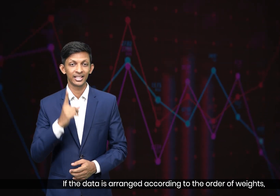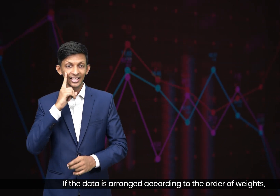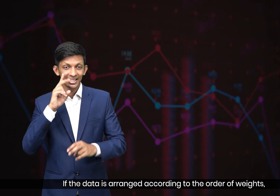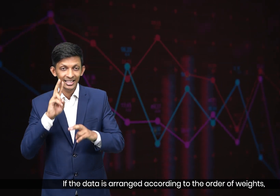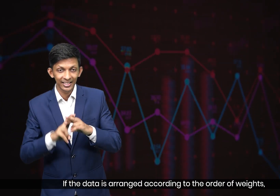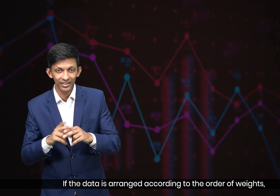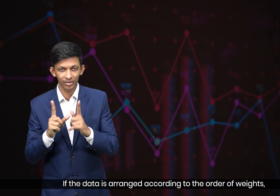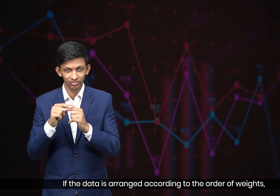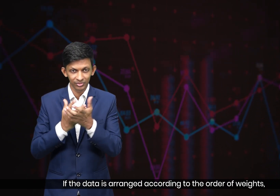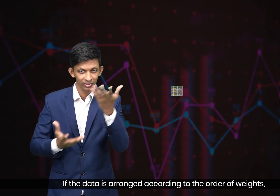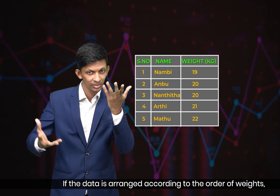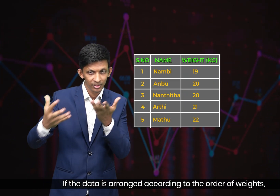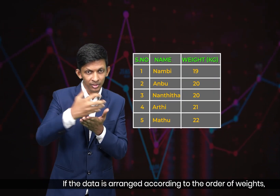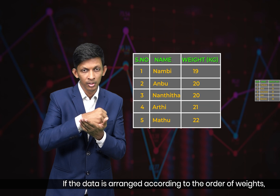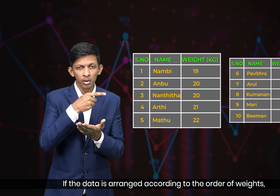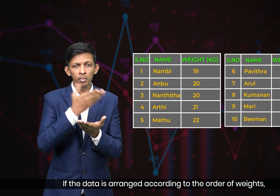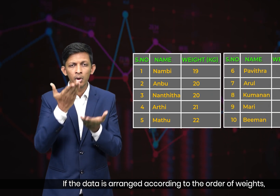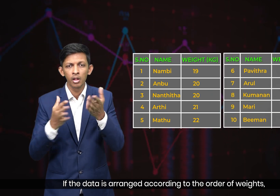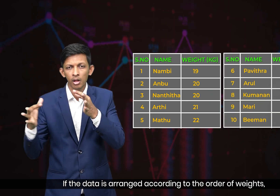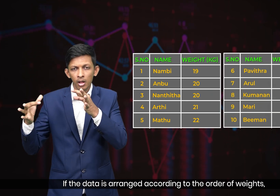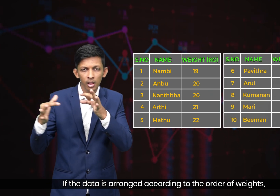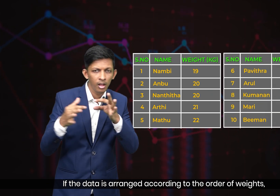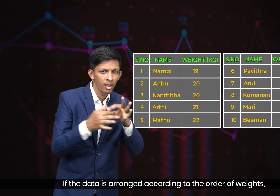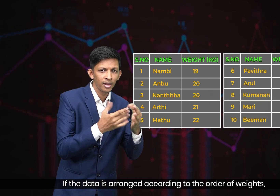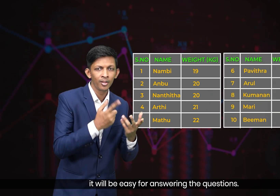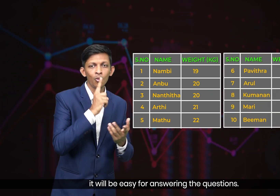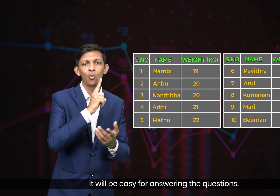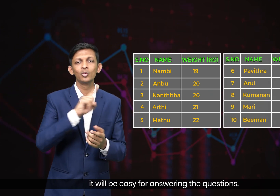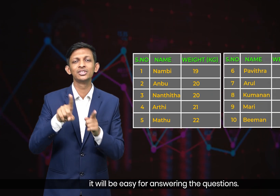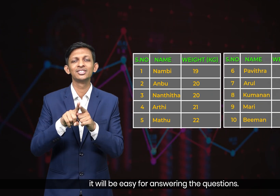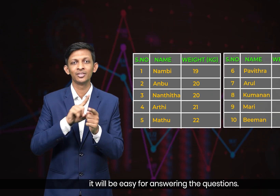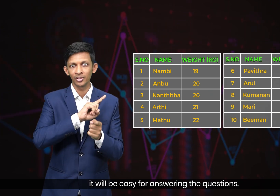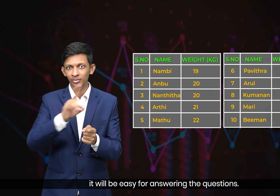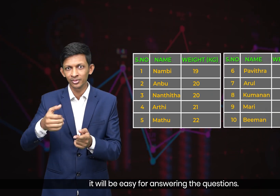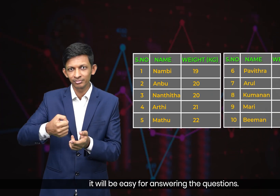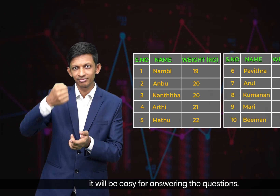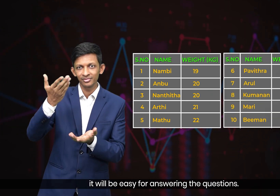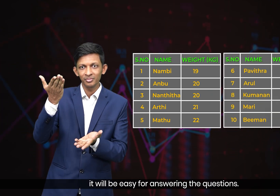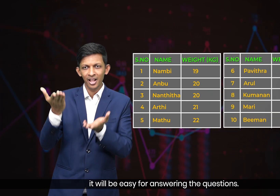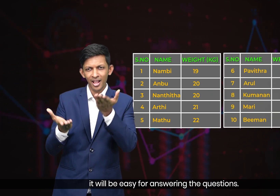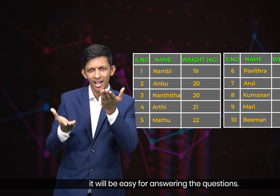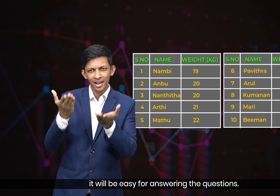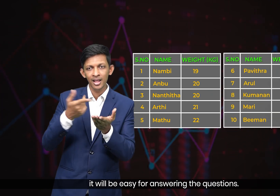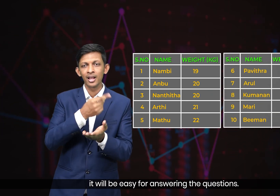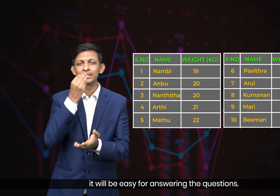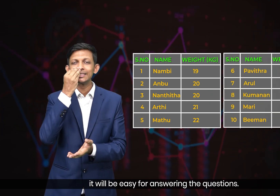If the data is arranged according to the order of weights, it will be easy for answering the questions.